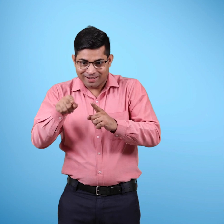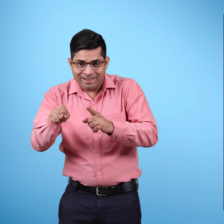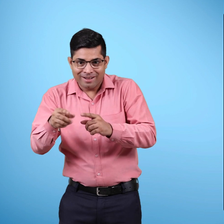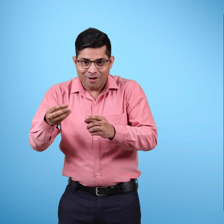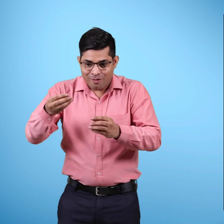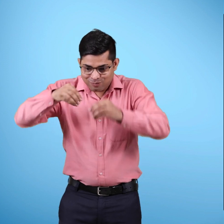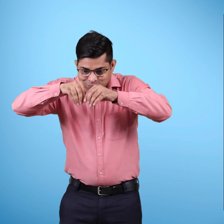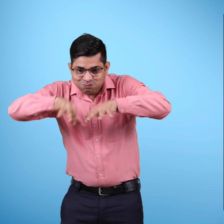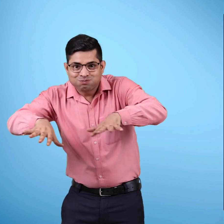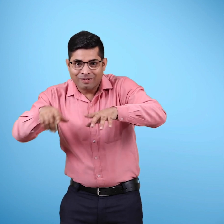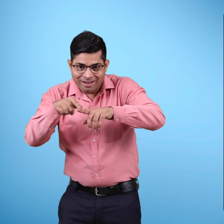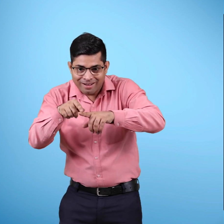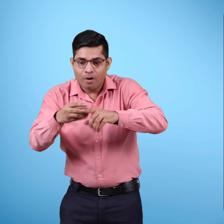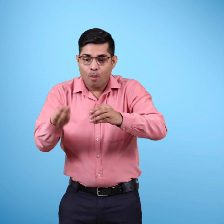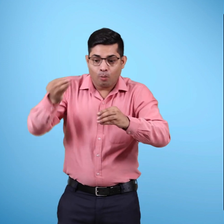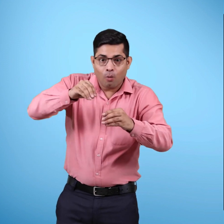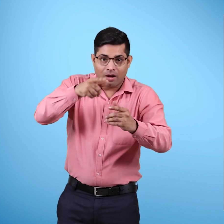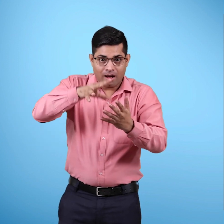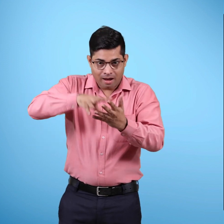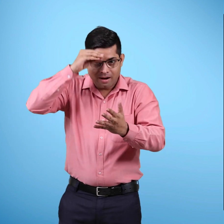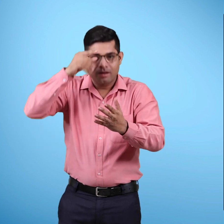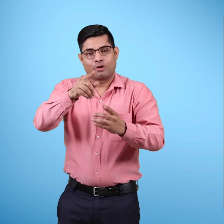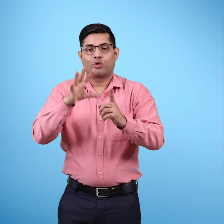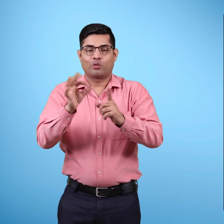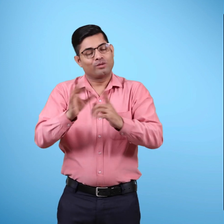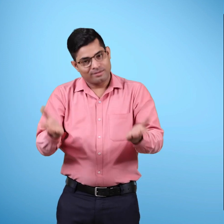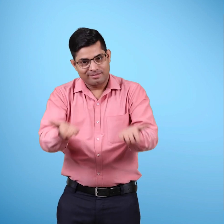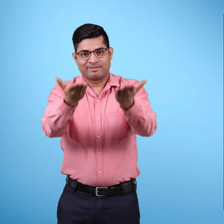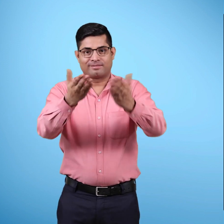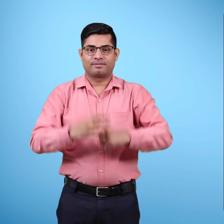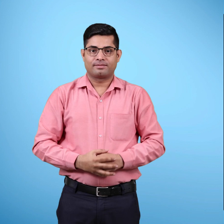Let us do an activity to study another function of root.